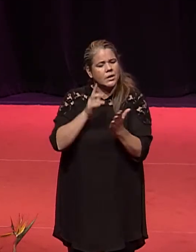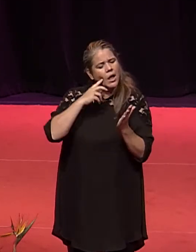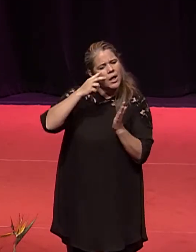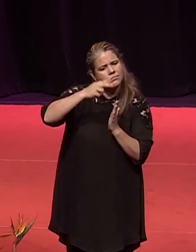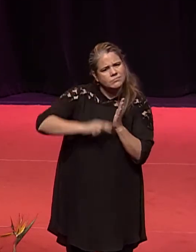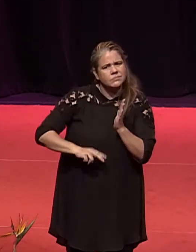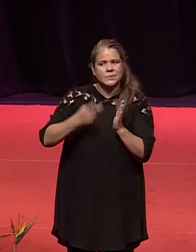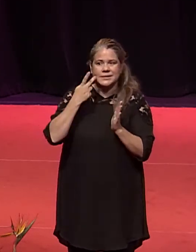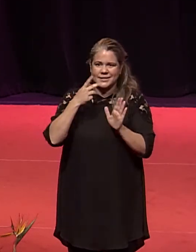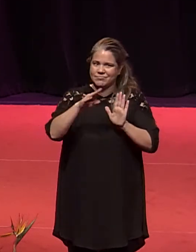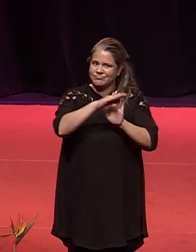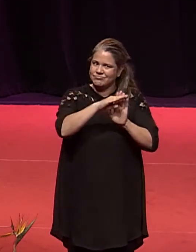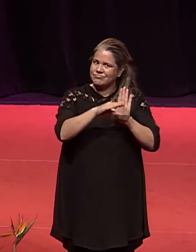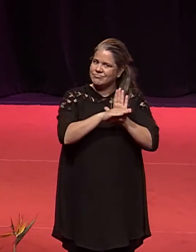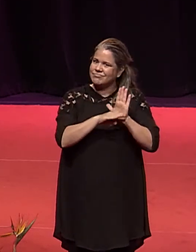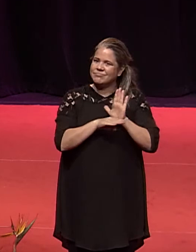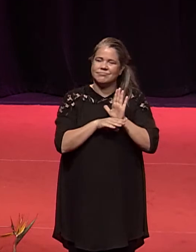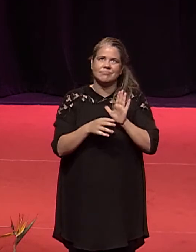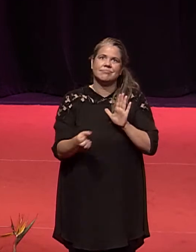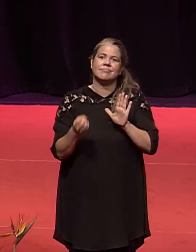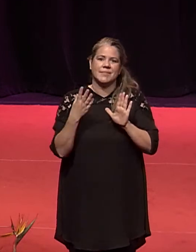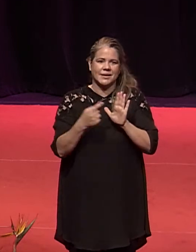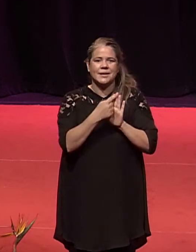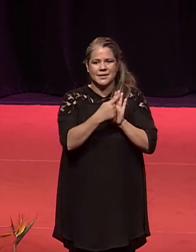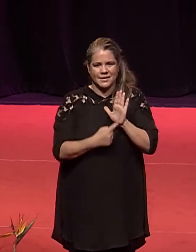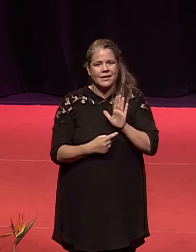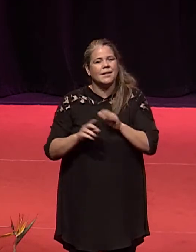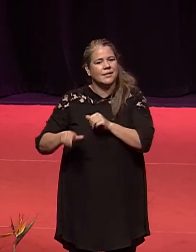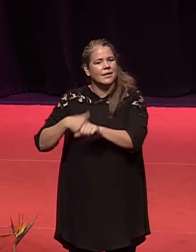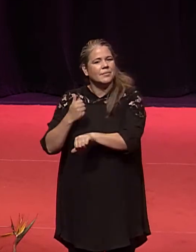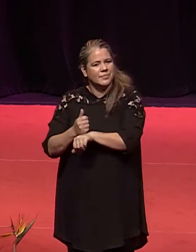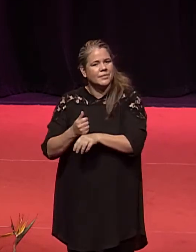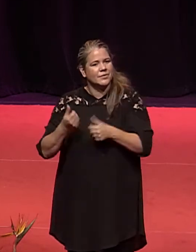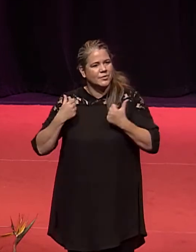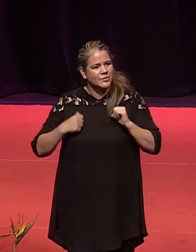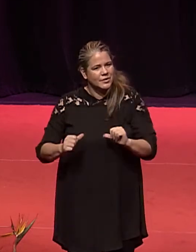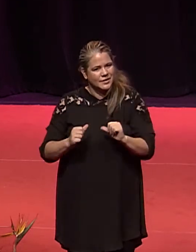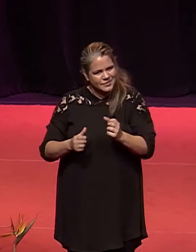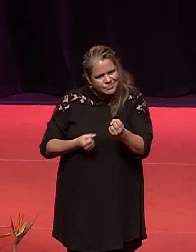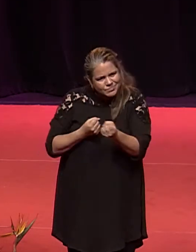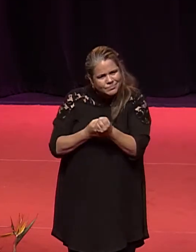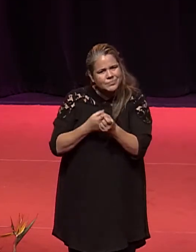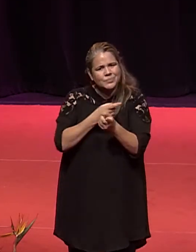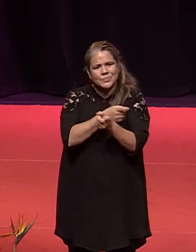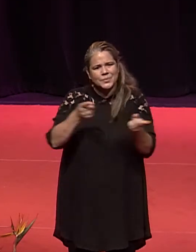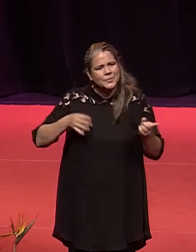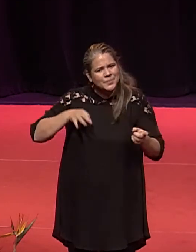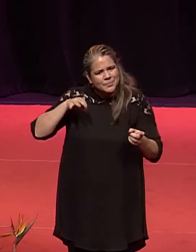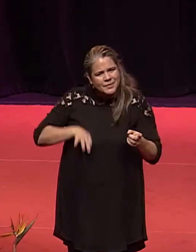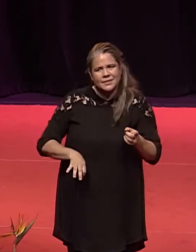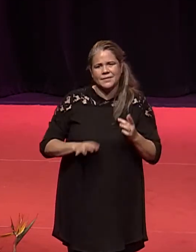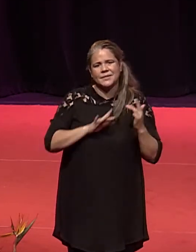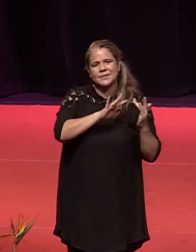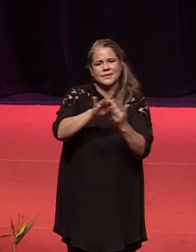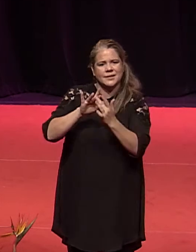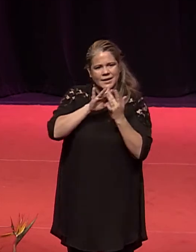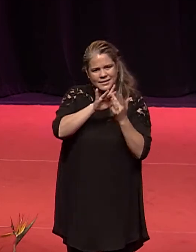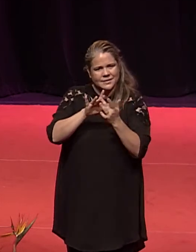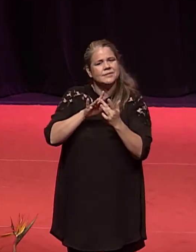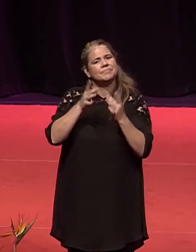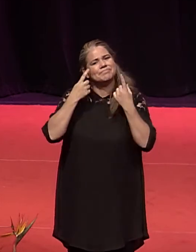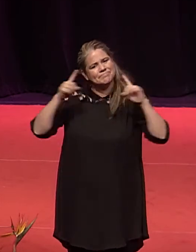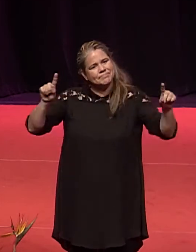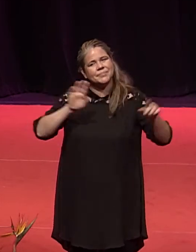You'll discover the many ways that the Alumni Association strives to help you benefit, connect, and succeed in your life beyond